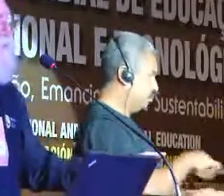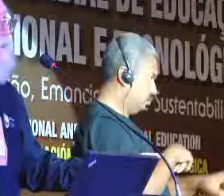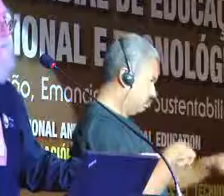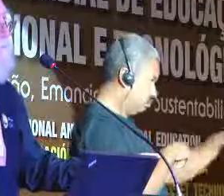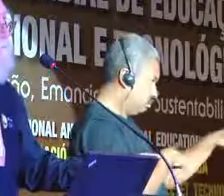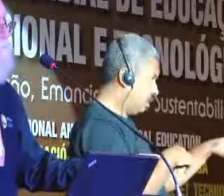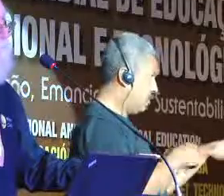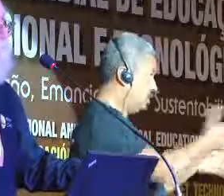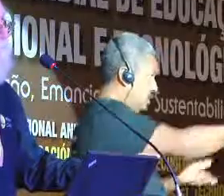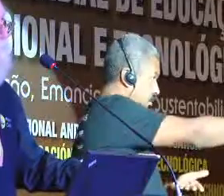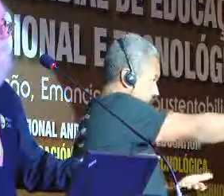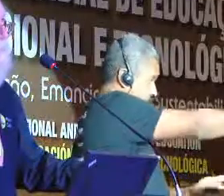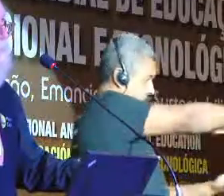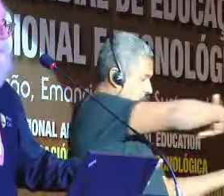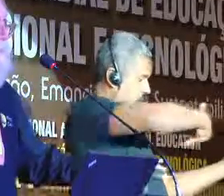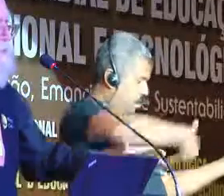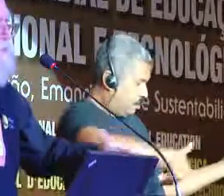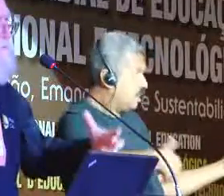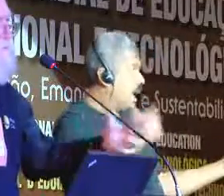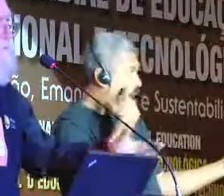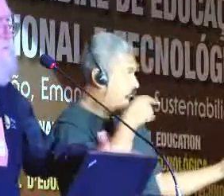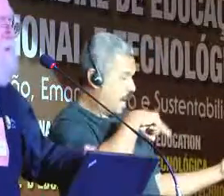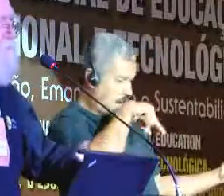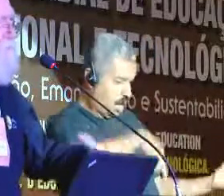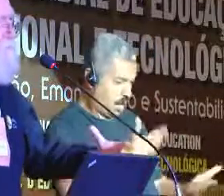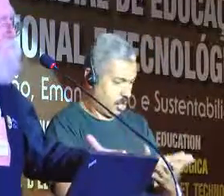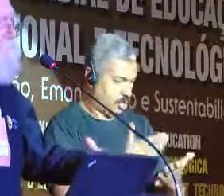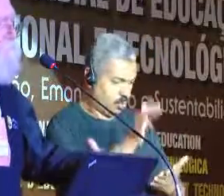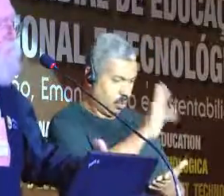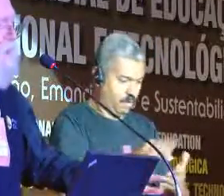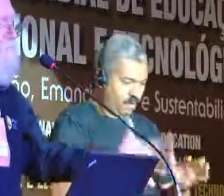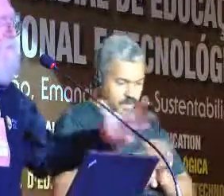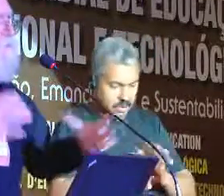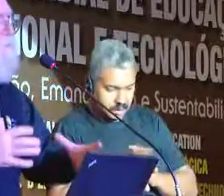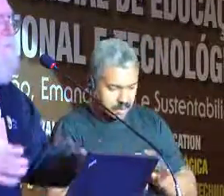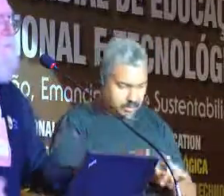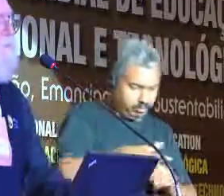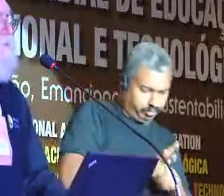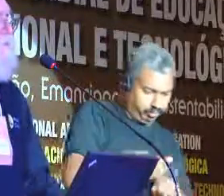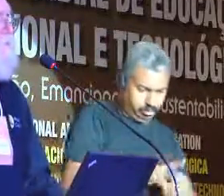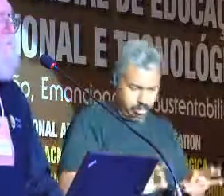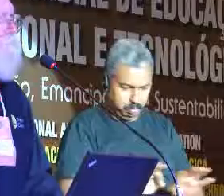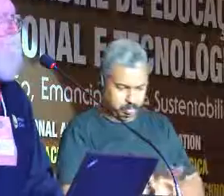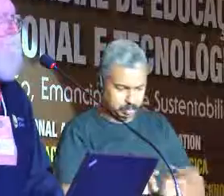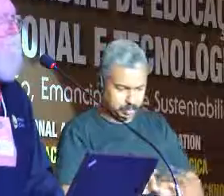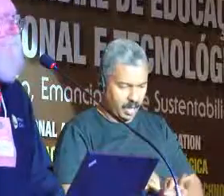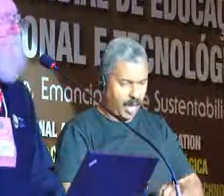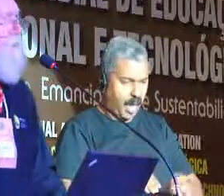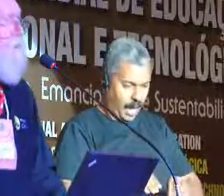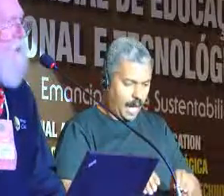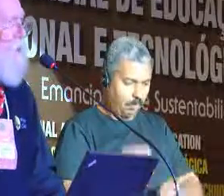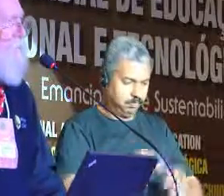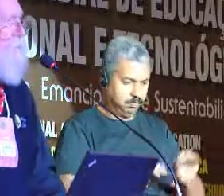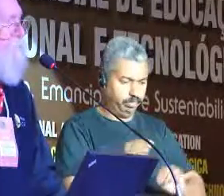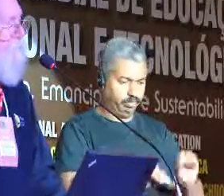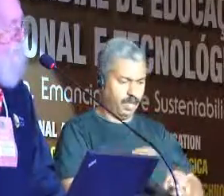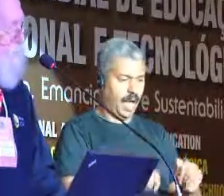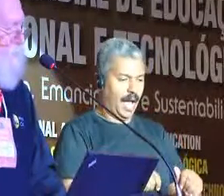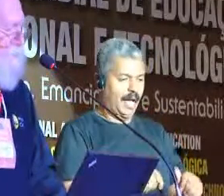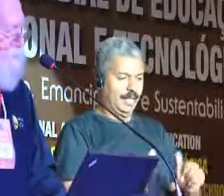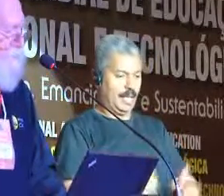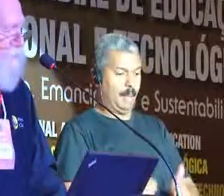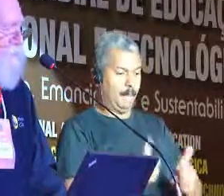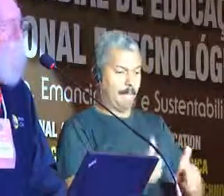them apart and reconfigure them and put them back together. And then we will